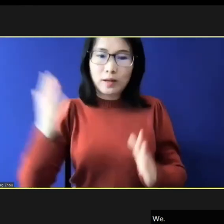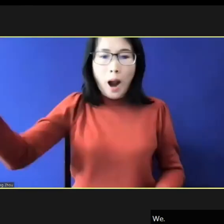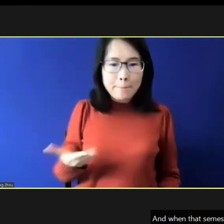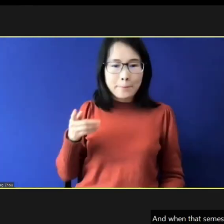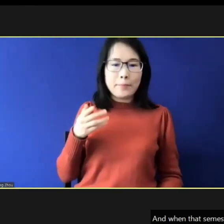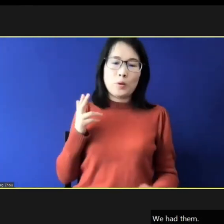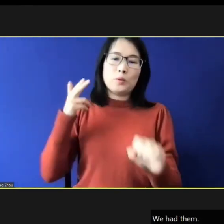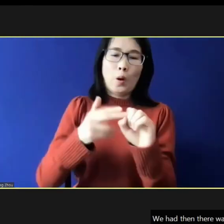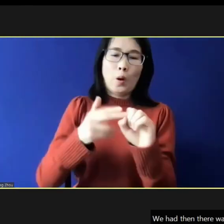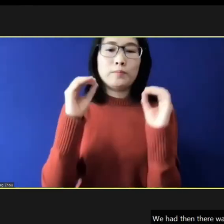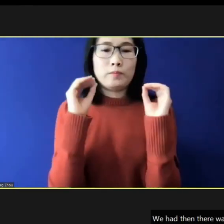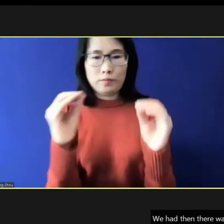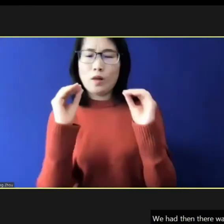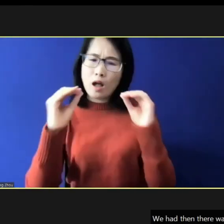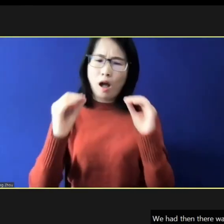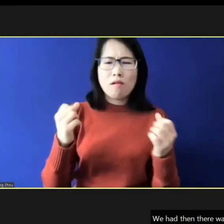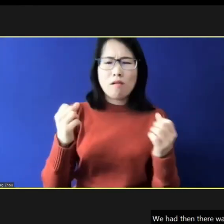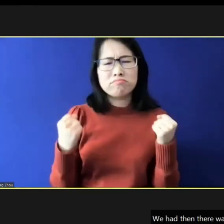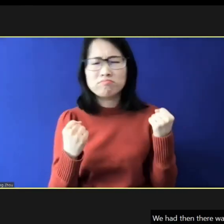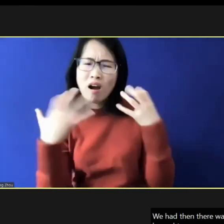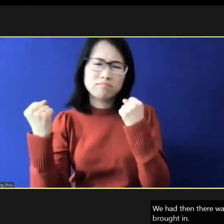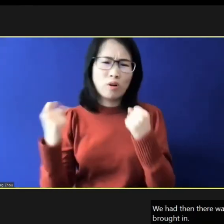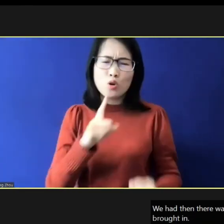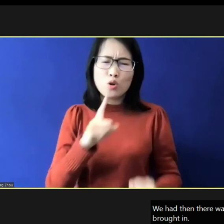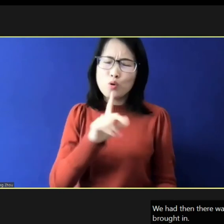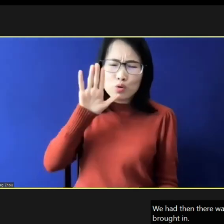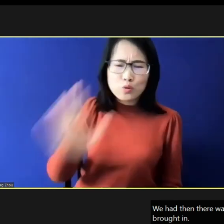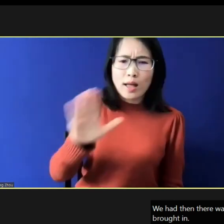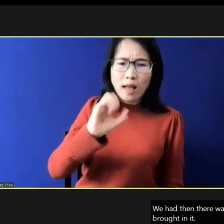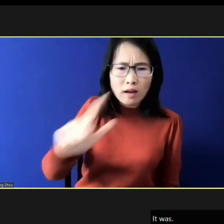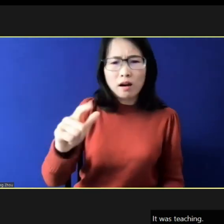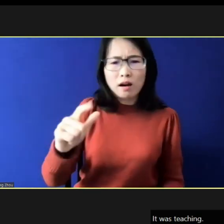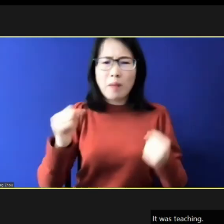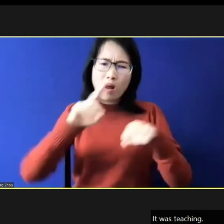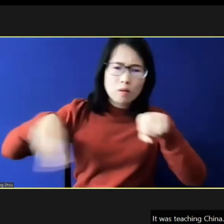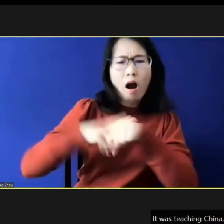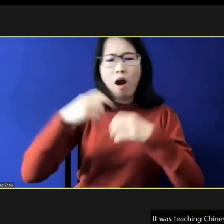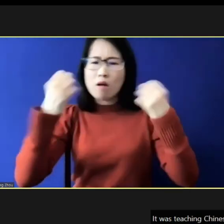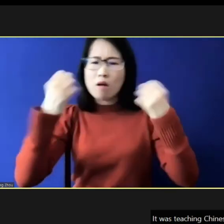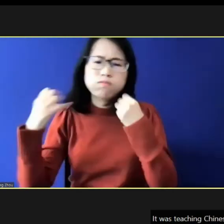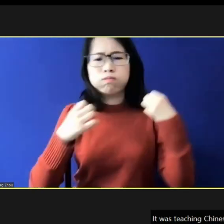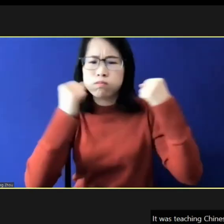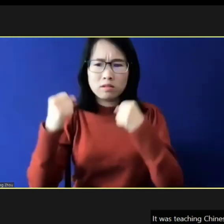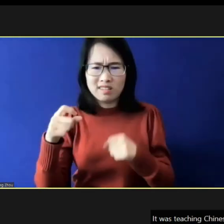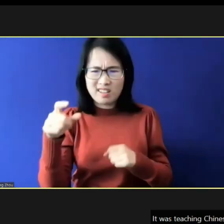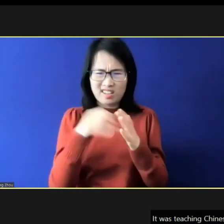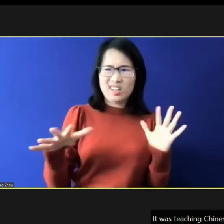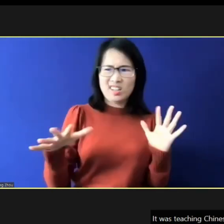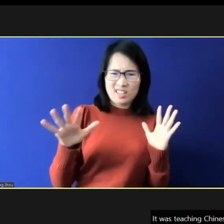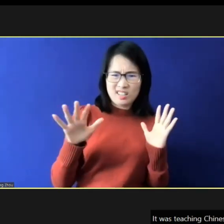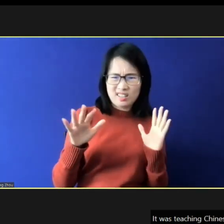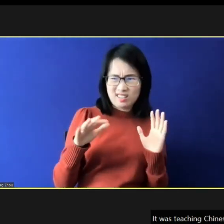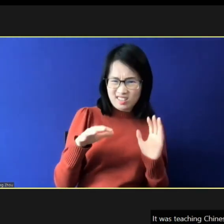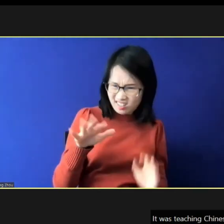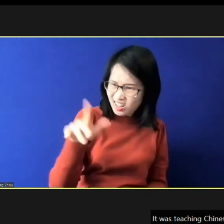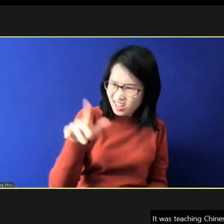had, then there was a deaf instructor who was brought in, who was teaching Chinese sign language in the natural